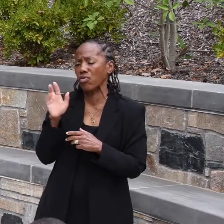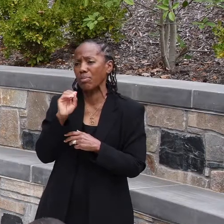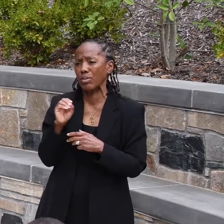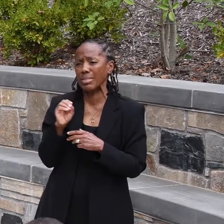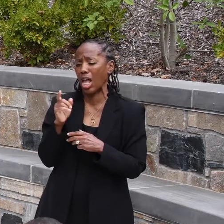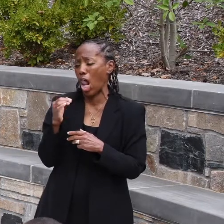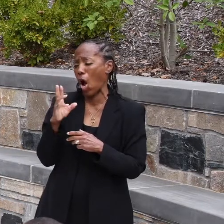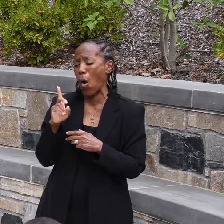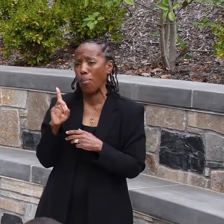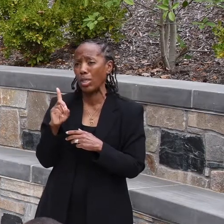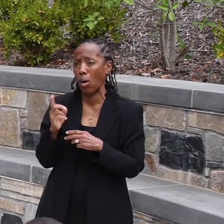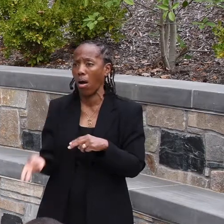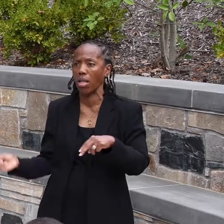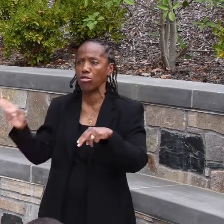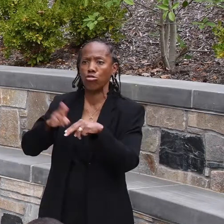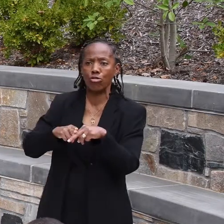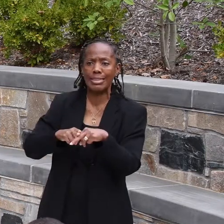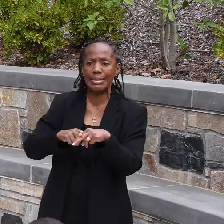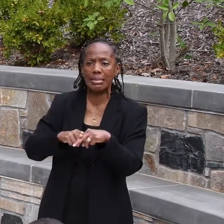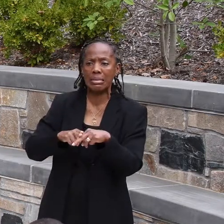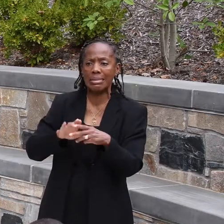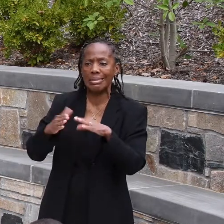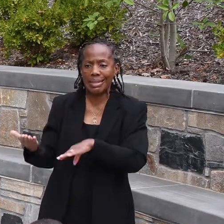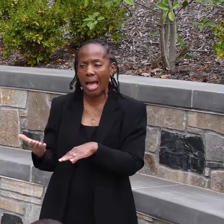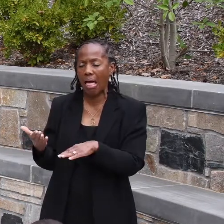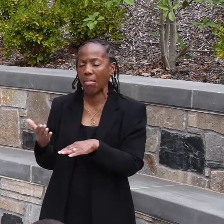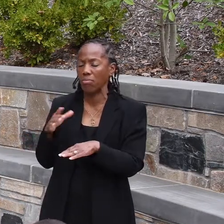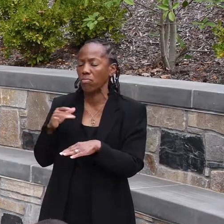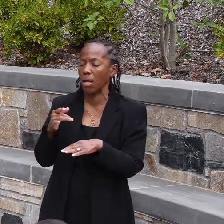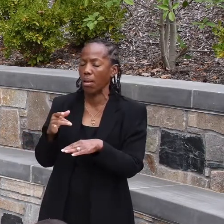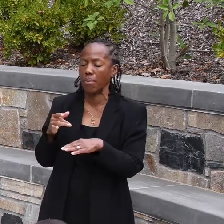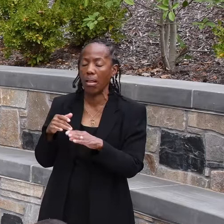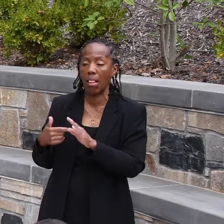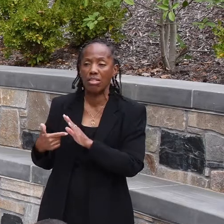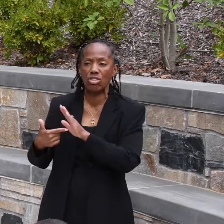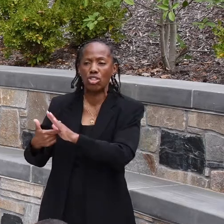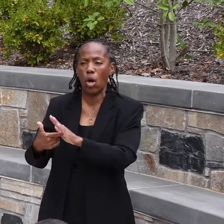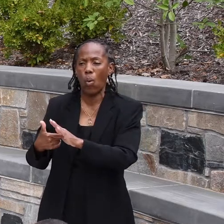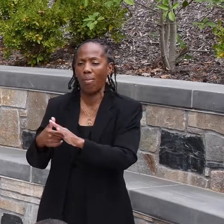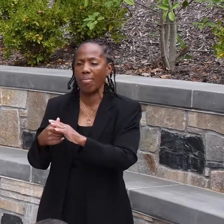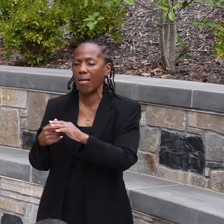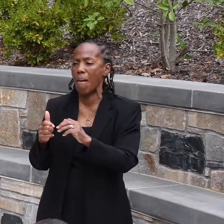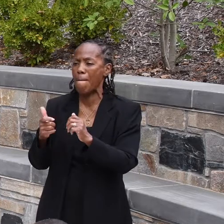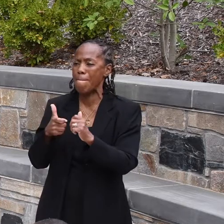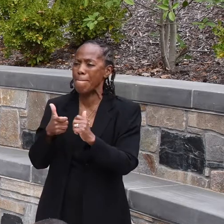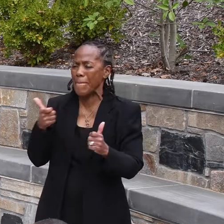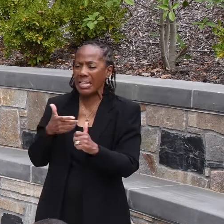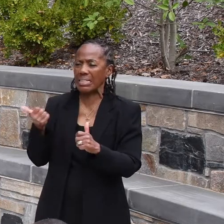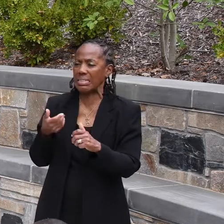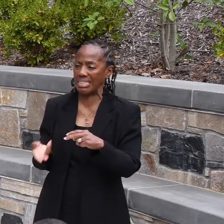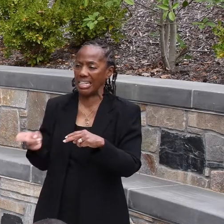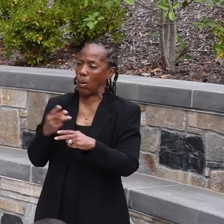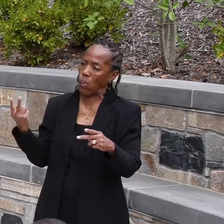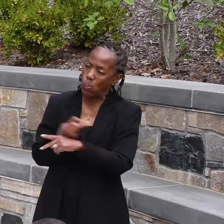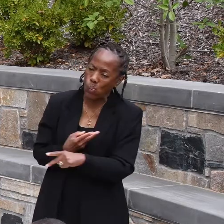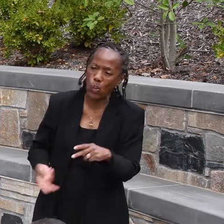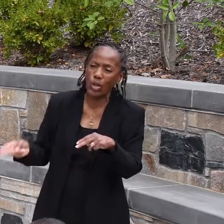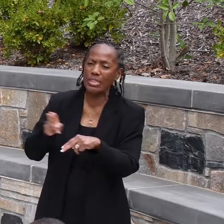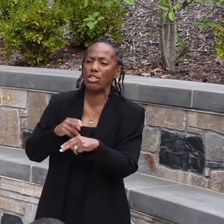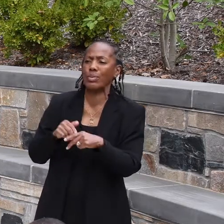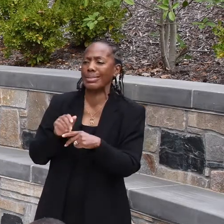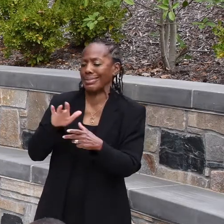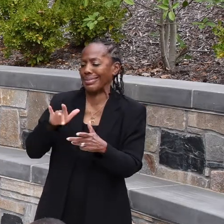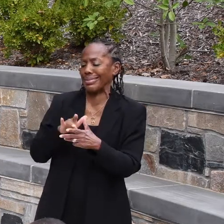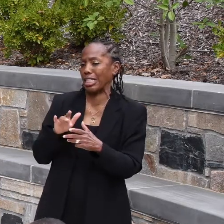last year marks the largest percentage increase in Central Maryland. We need to ensure that services are